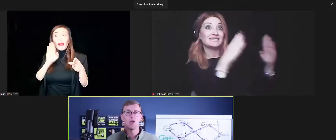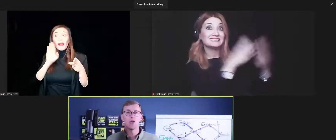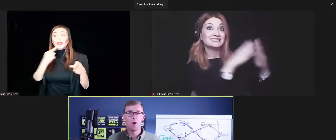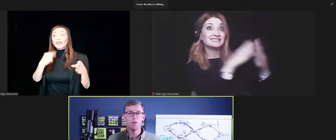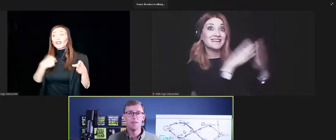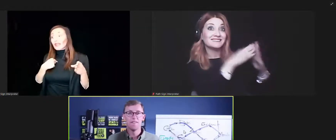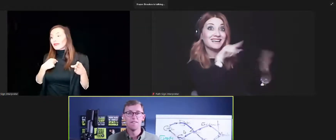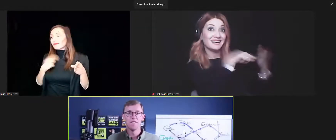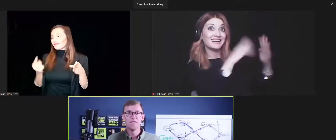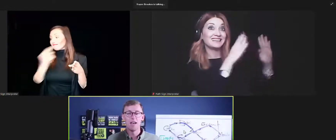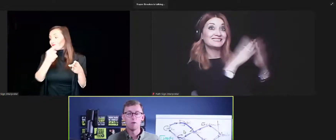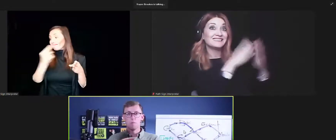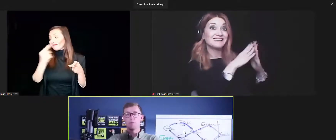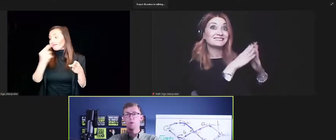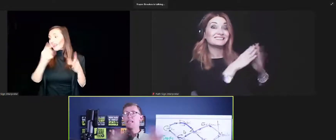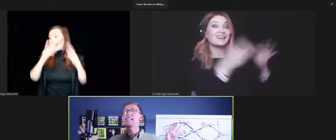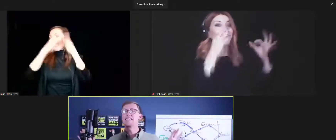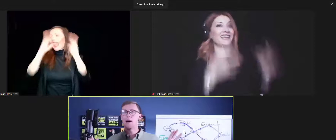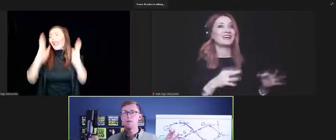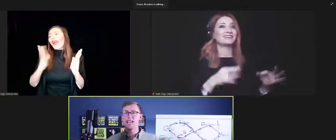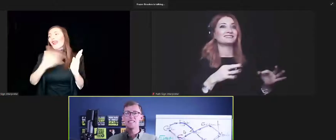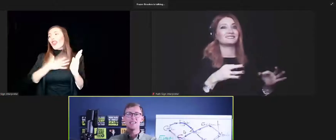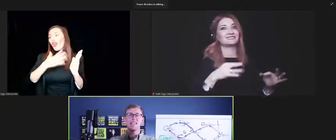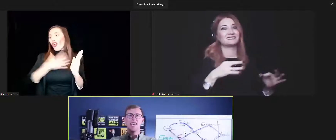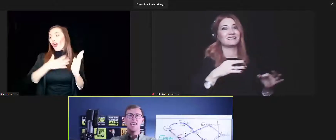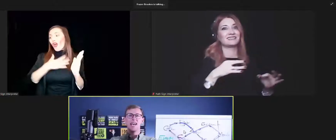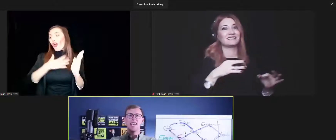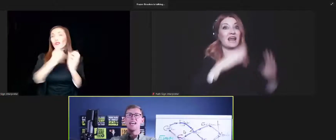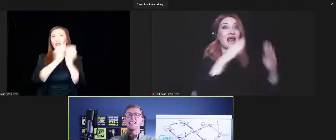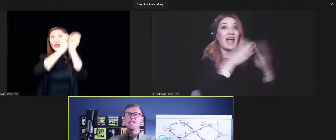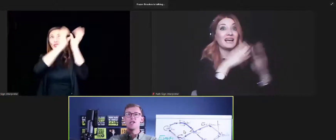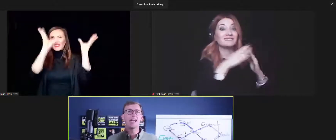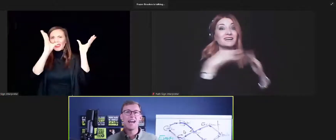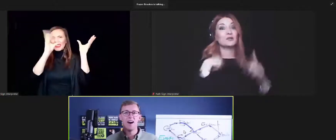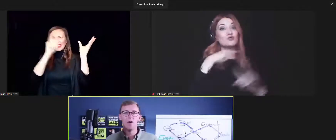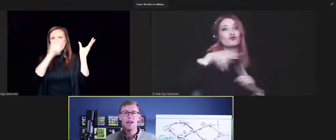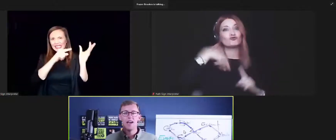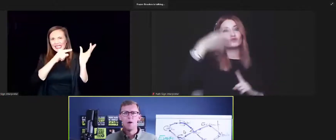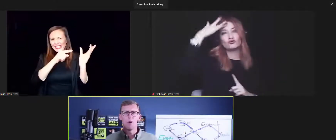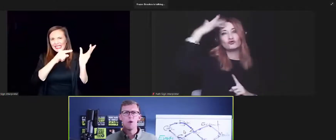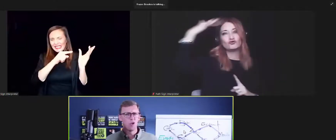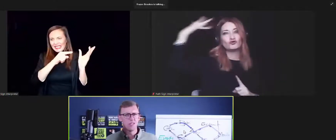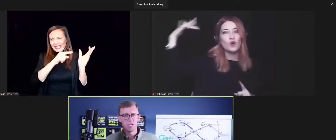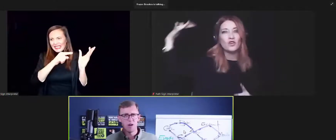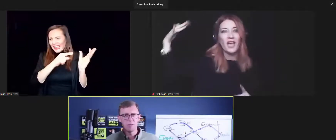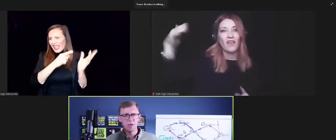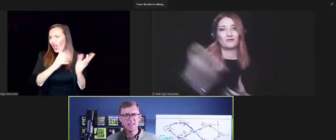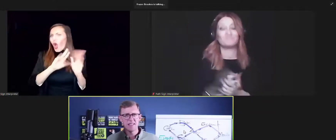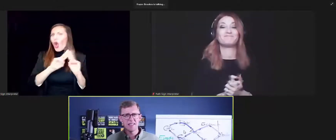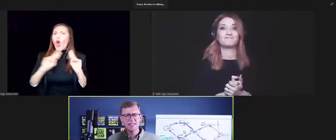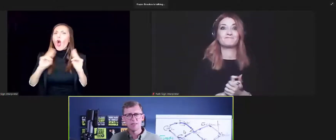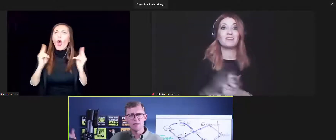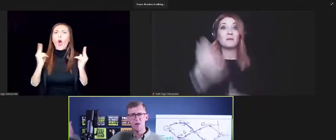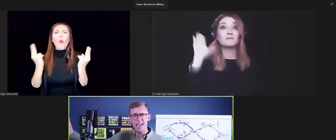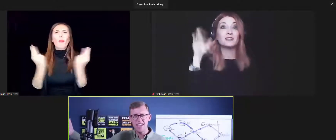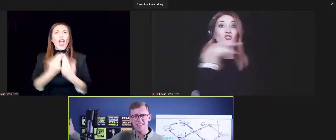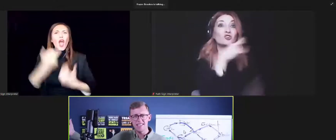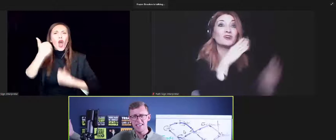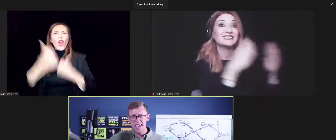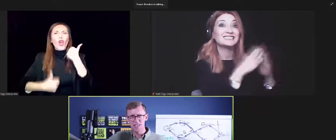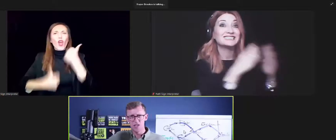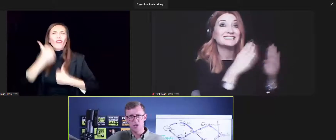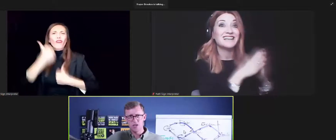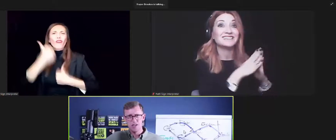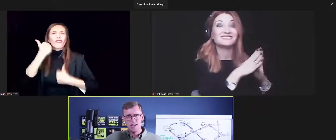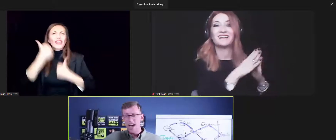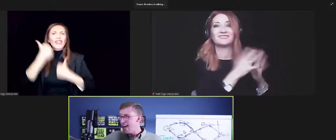road. It was completely dilapidated. It needed knocking down. And we were all disappointed. We said, Dad, 8